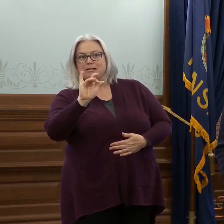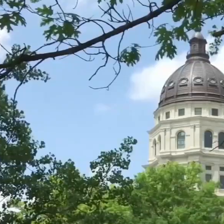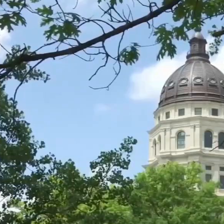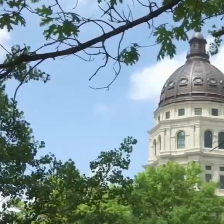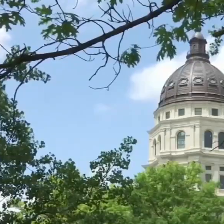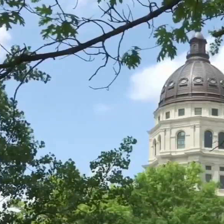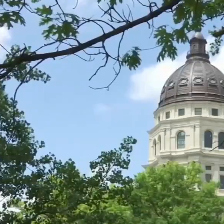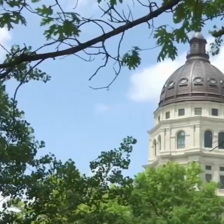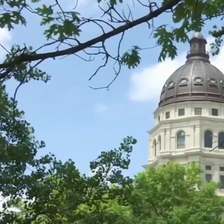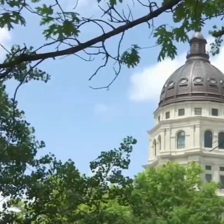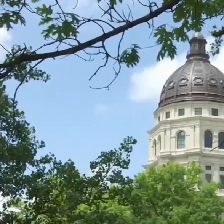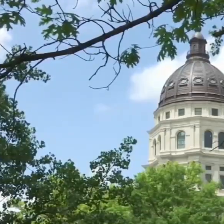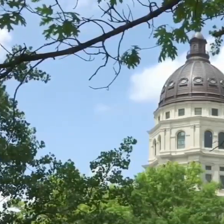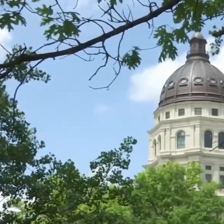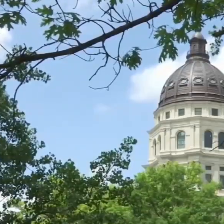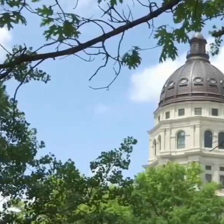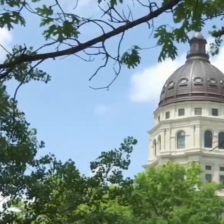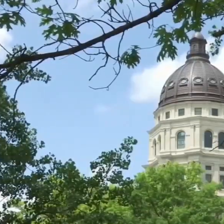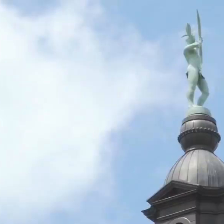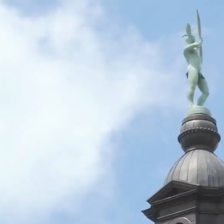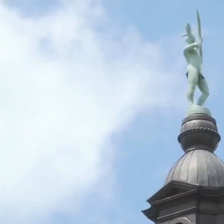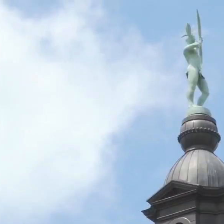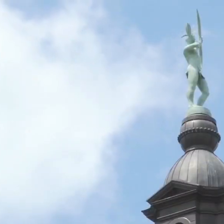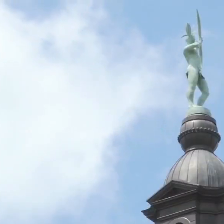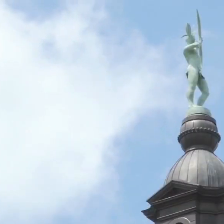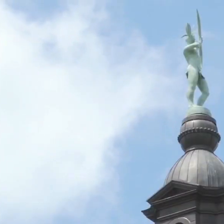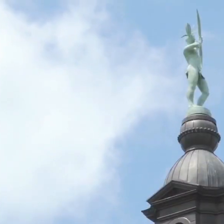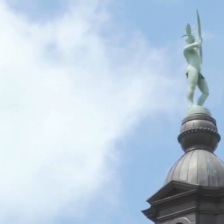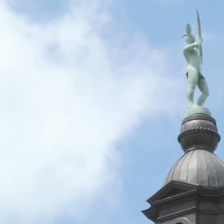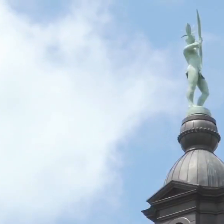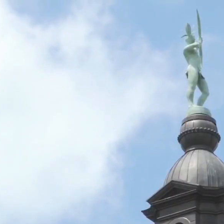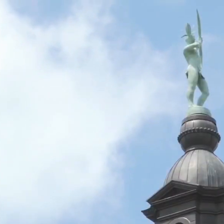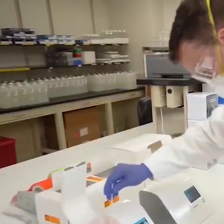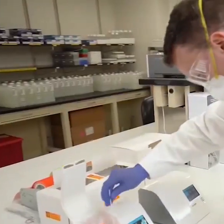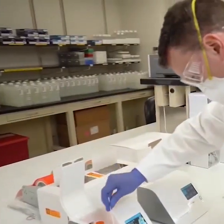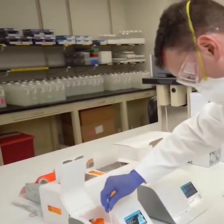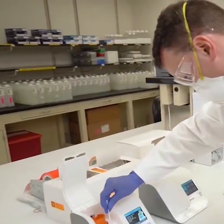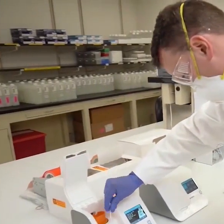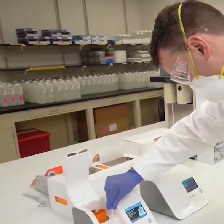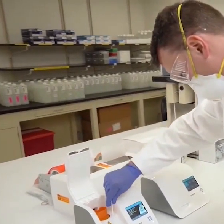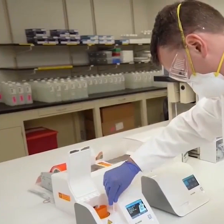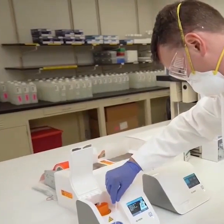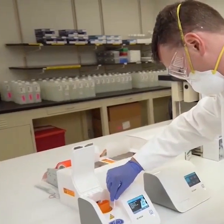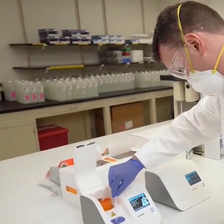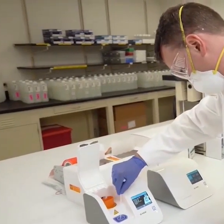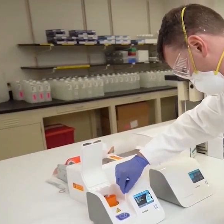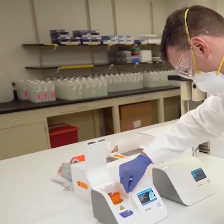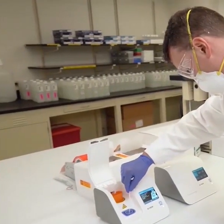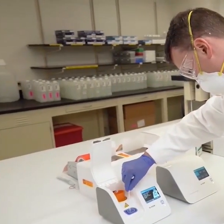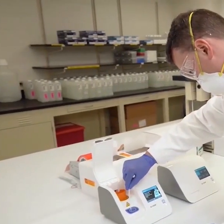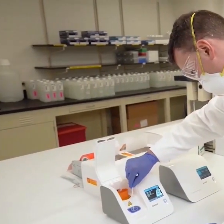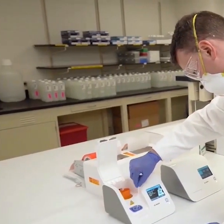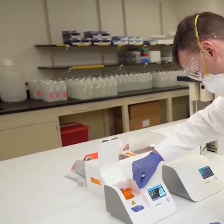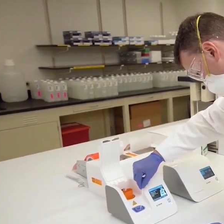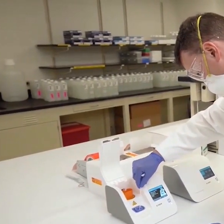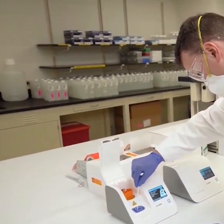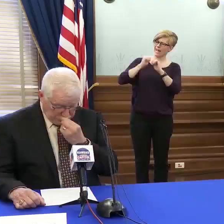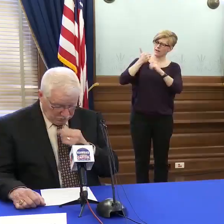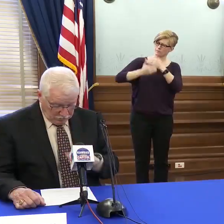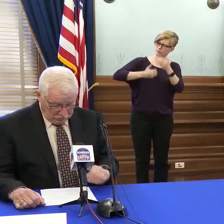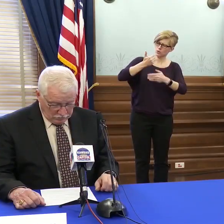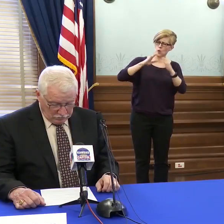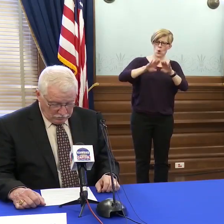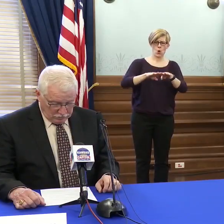ready whenever it's possible to lift the order. She says she will be listening to what federal recommendations are, as well as learning from what other states